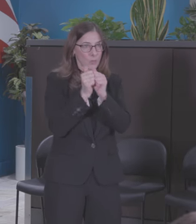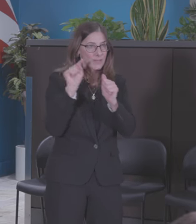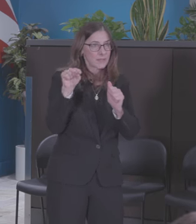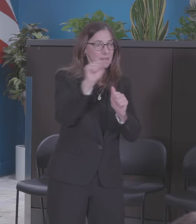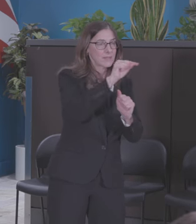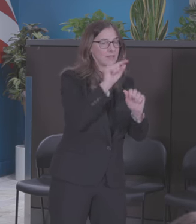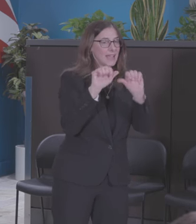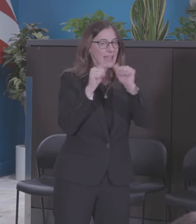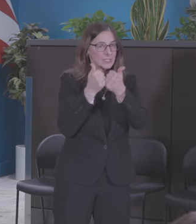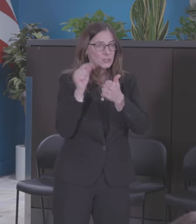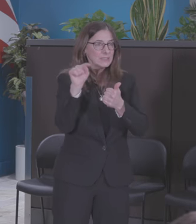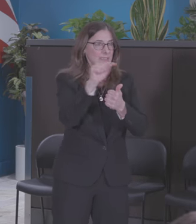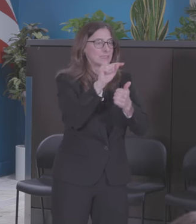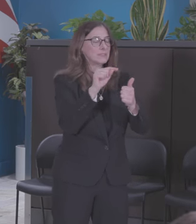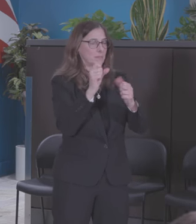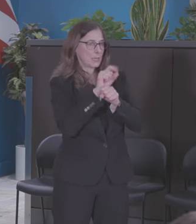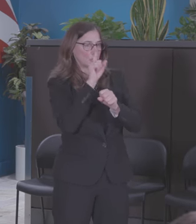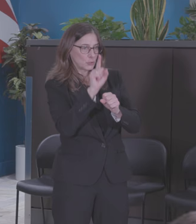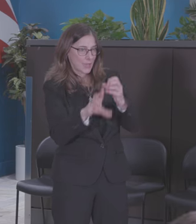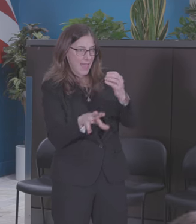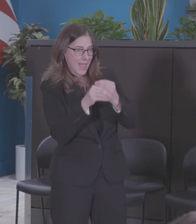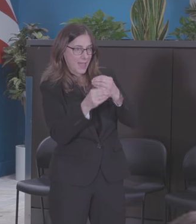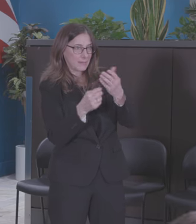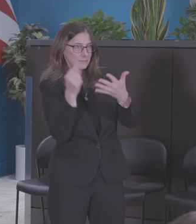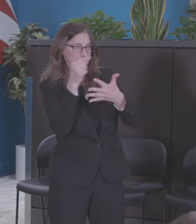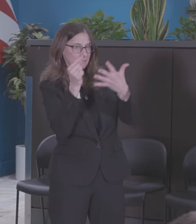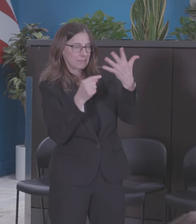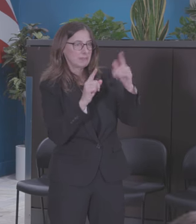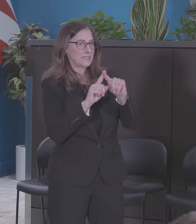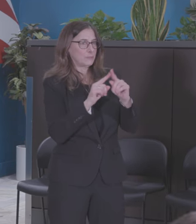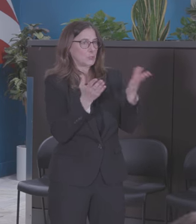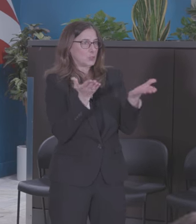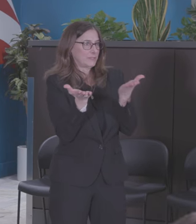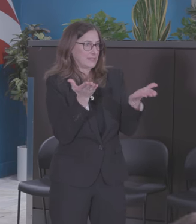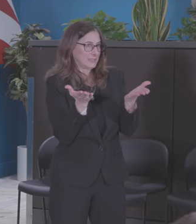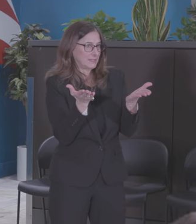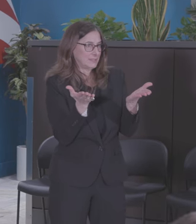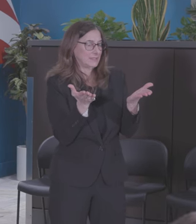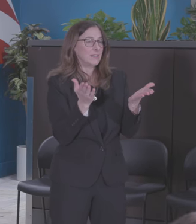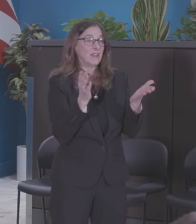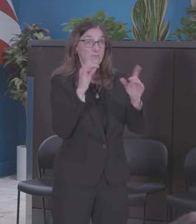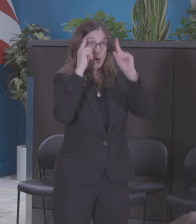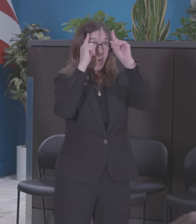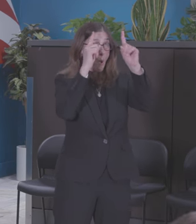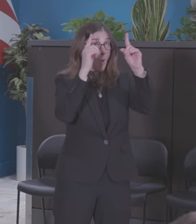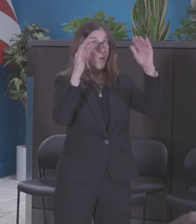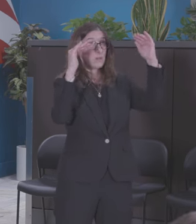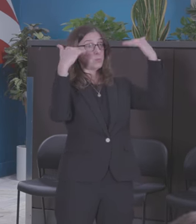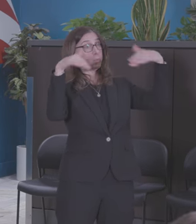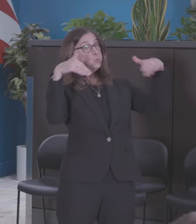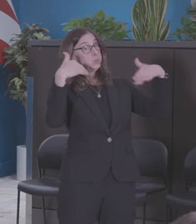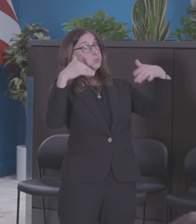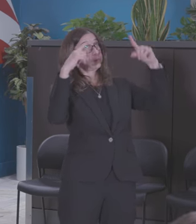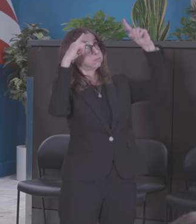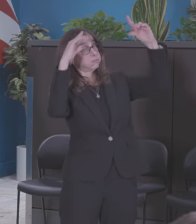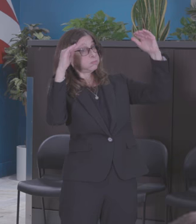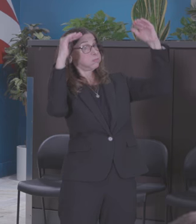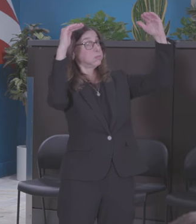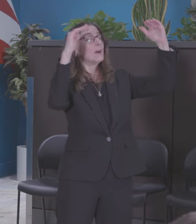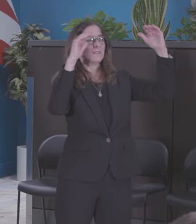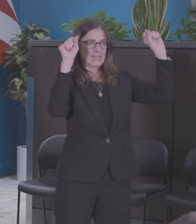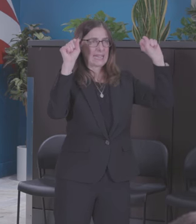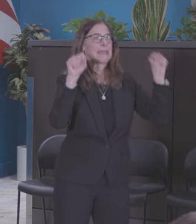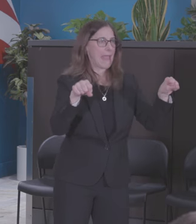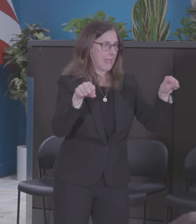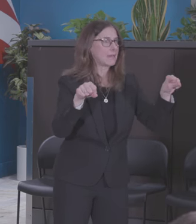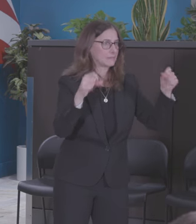and wraparound services. We can and we will accomplish these goals together. I'm proud to work with these